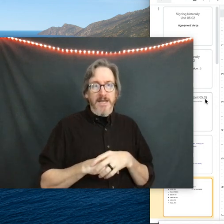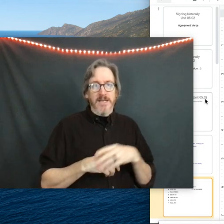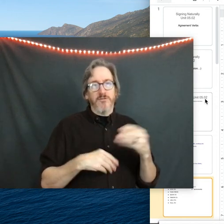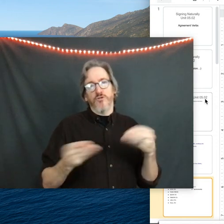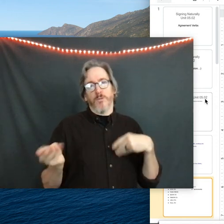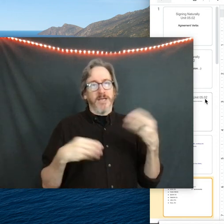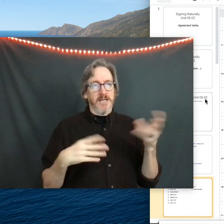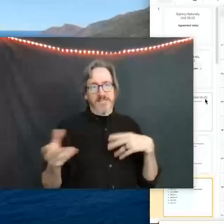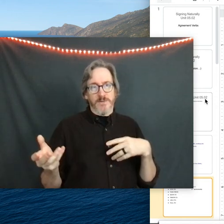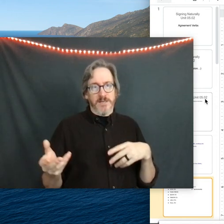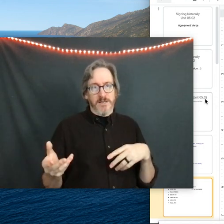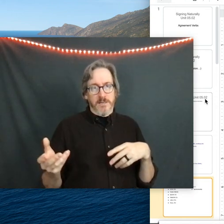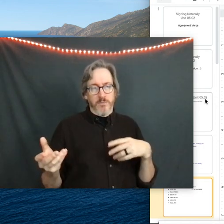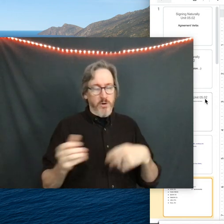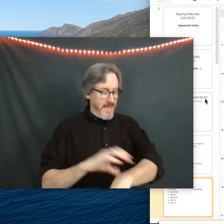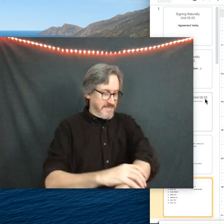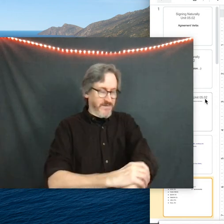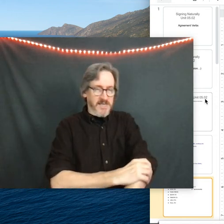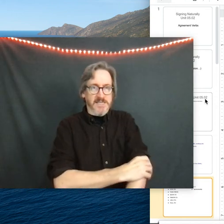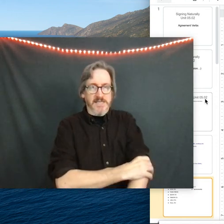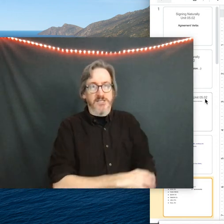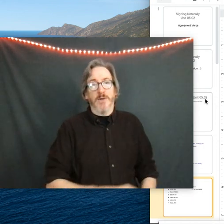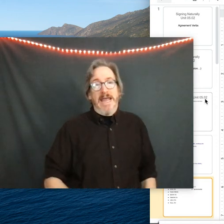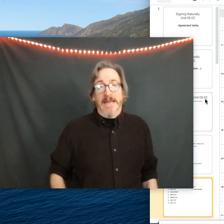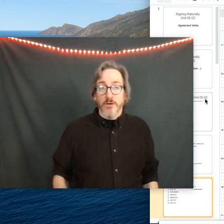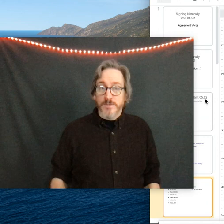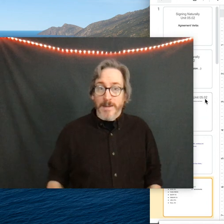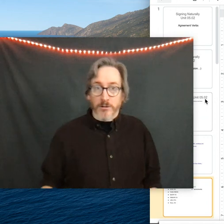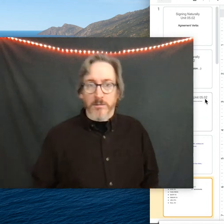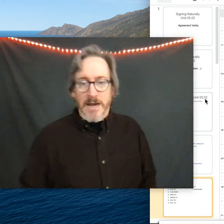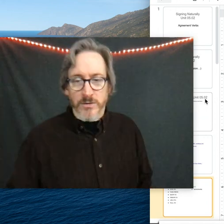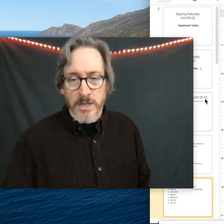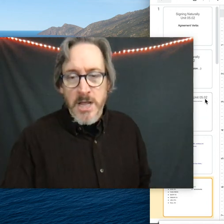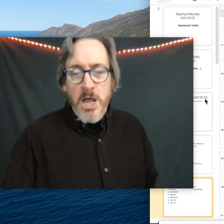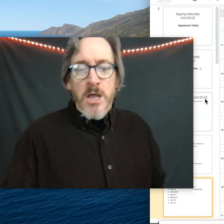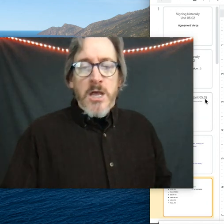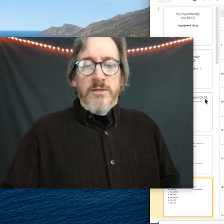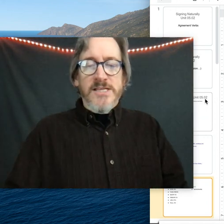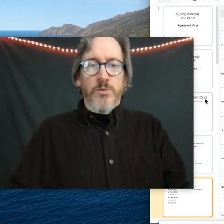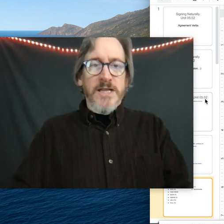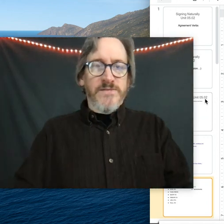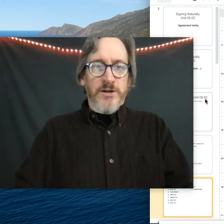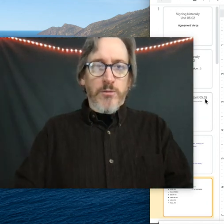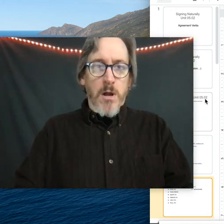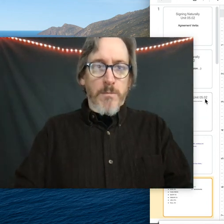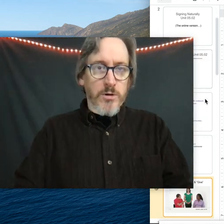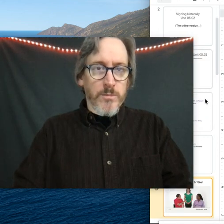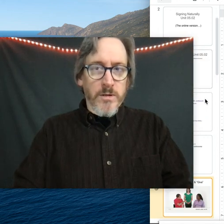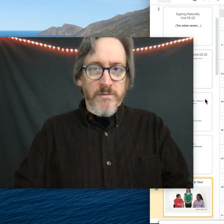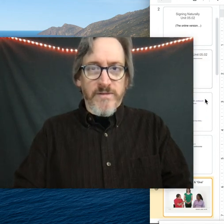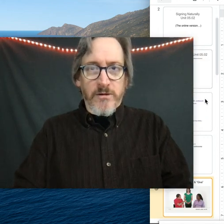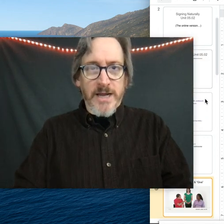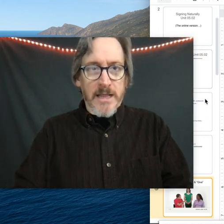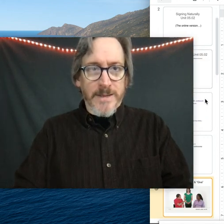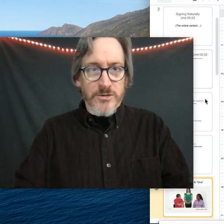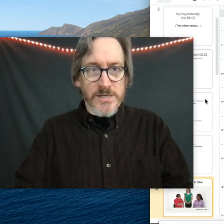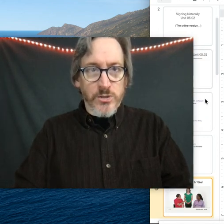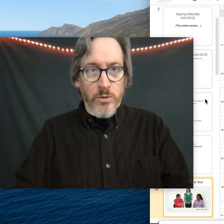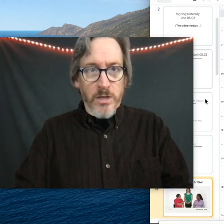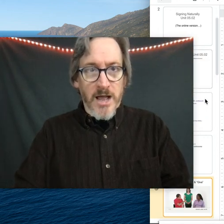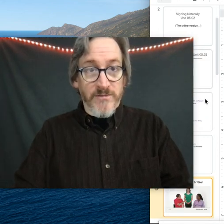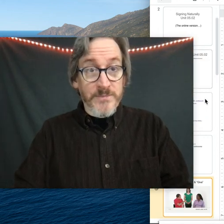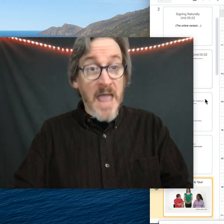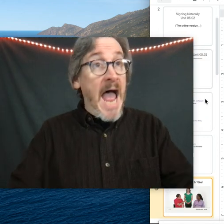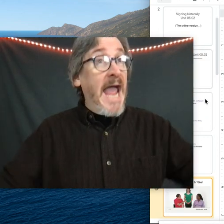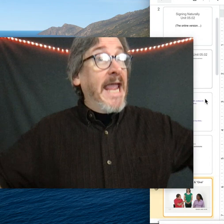But normally in class, one of the activities is to hand a newspaper around. This one is very romper room, very elementary